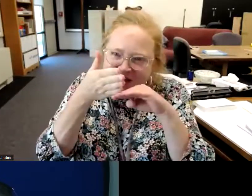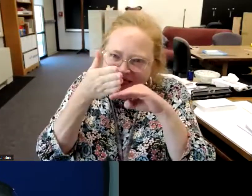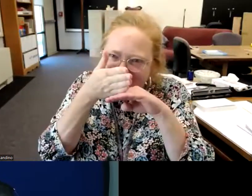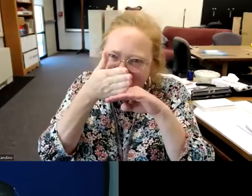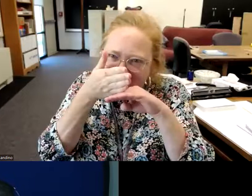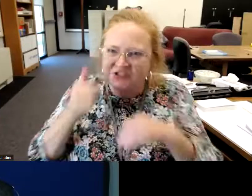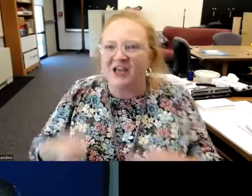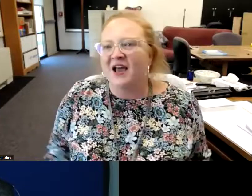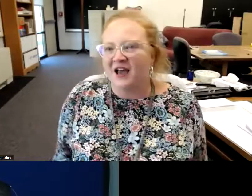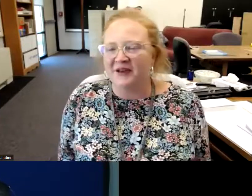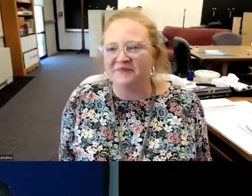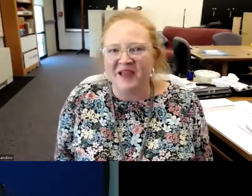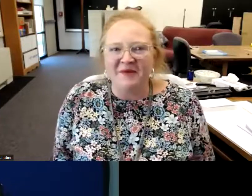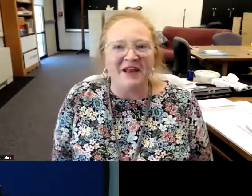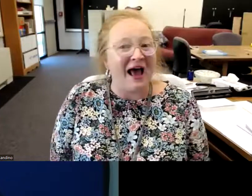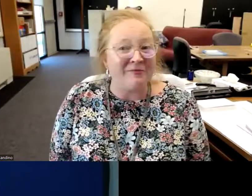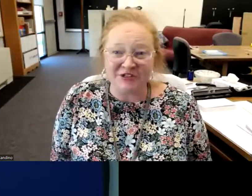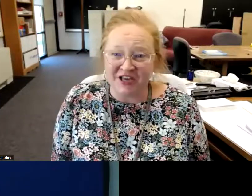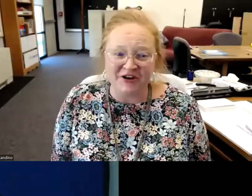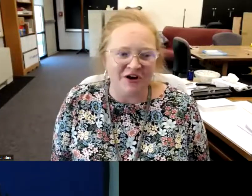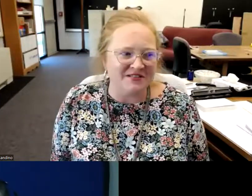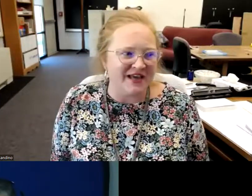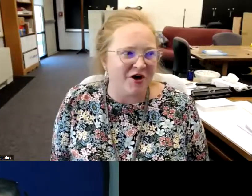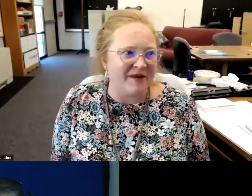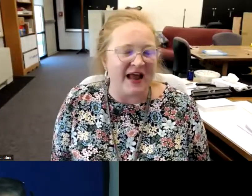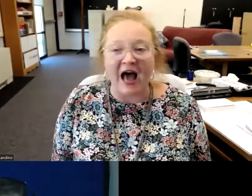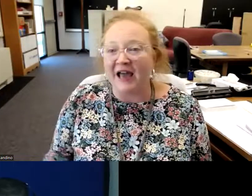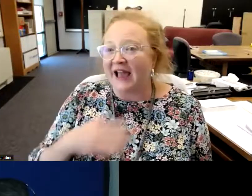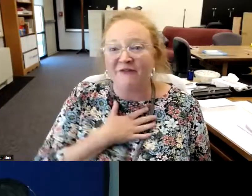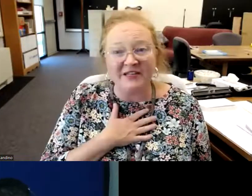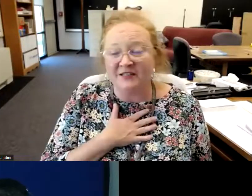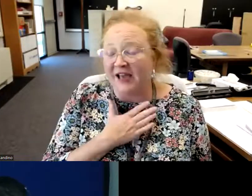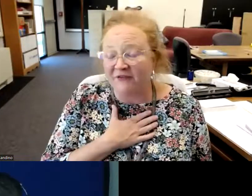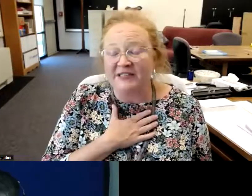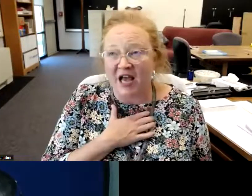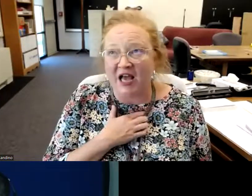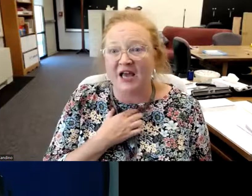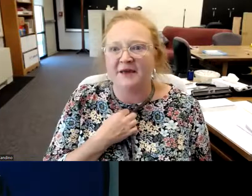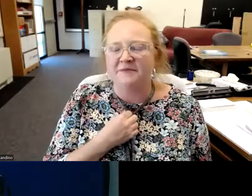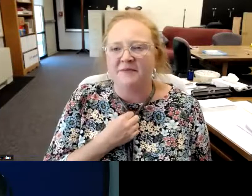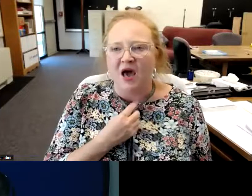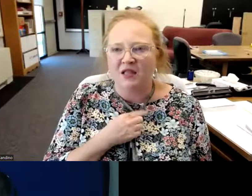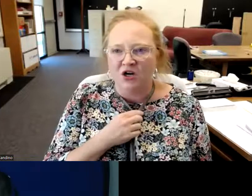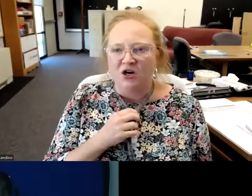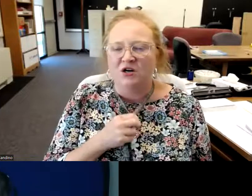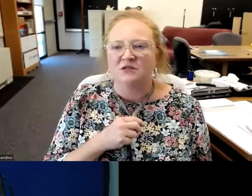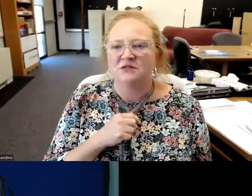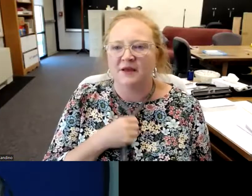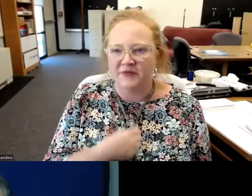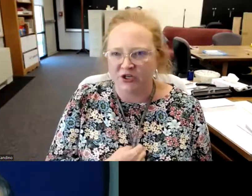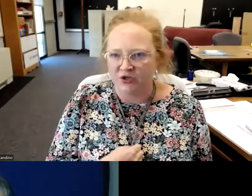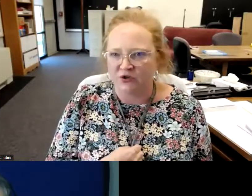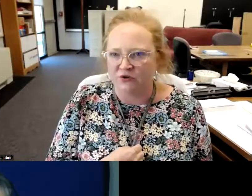Ugh. this much. Yeah. But I appreciate your all's help. Every time I